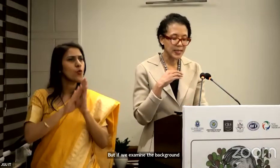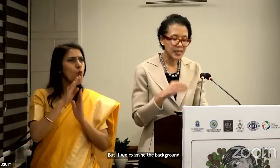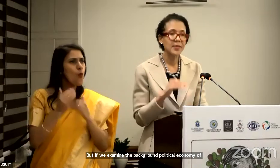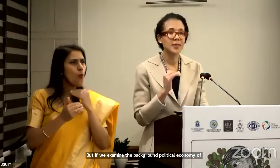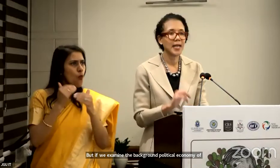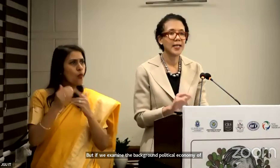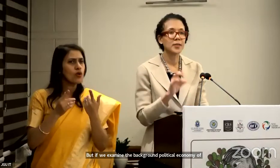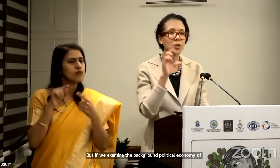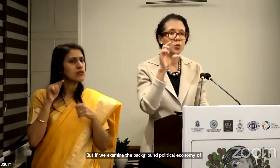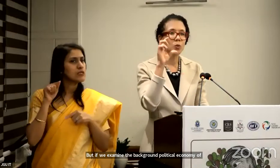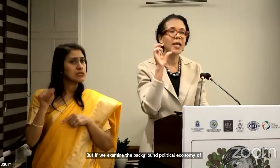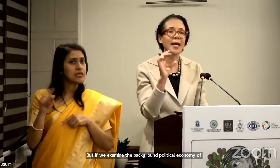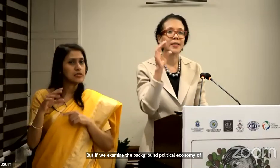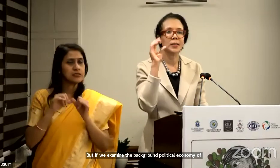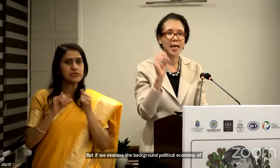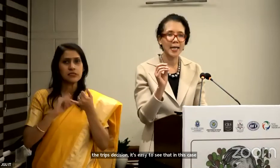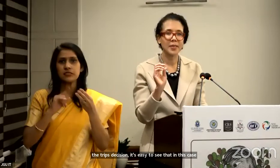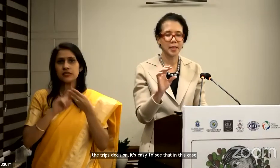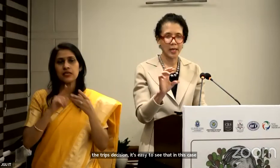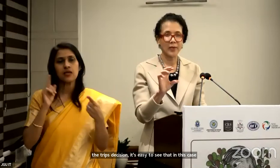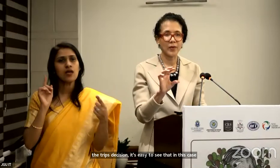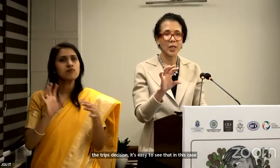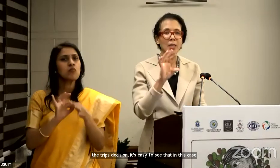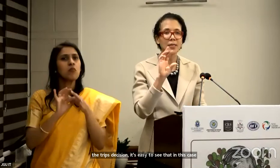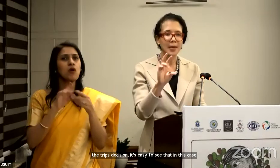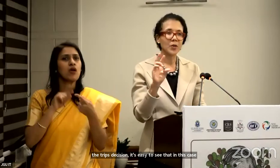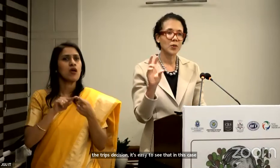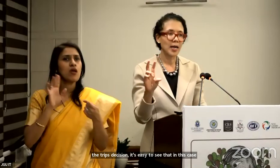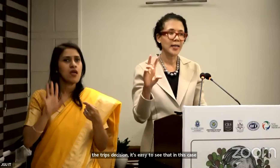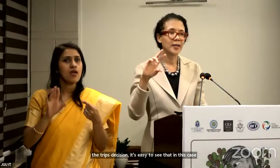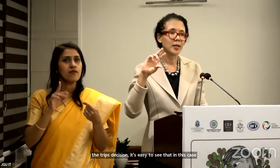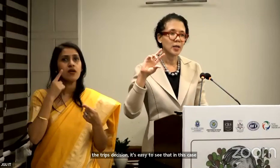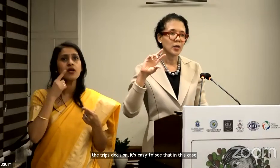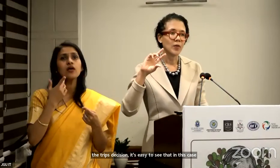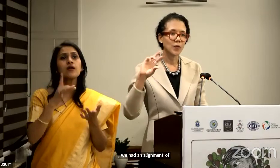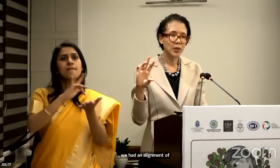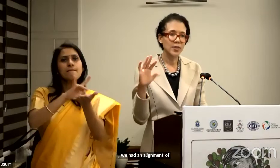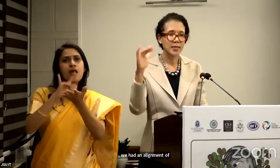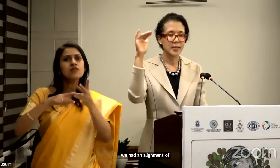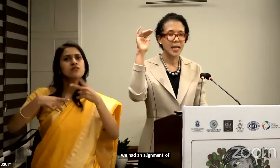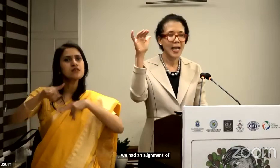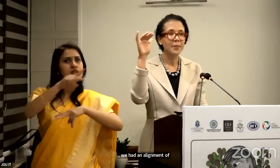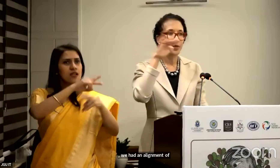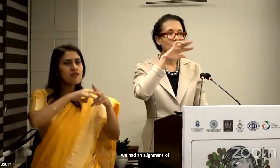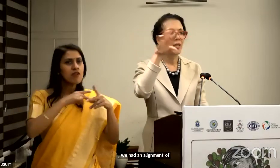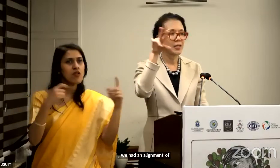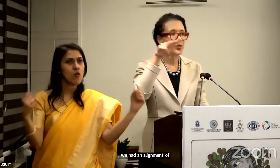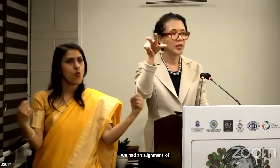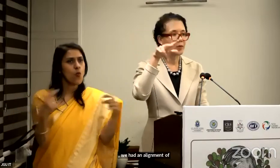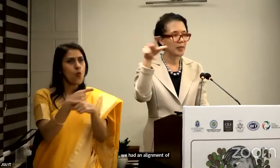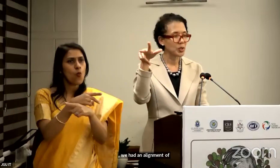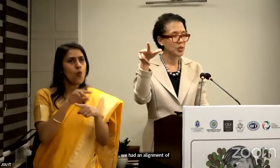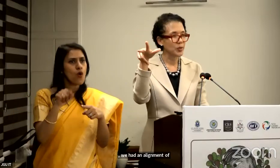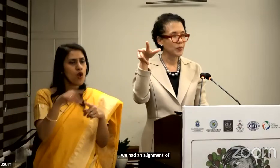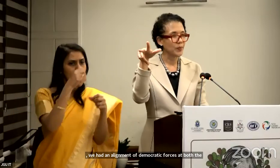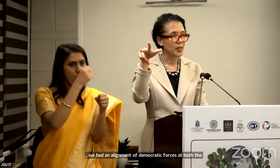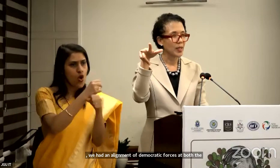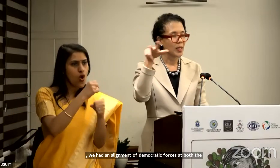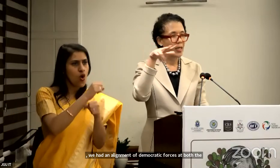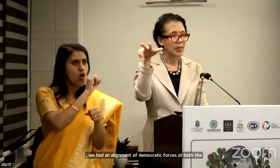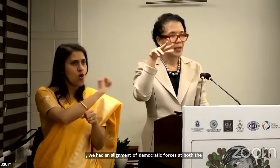that in this case, we had an alignment of democratic forces at both the